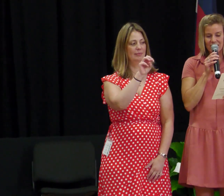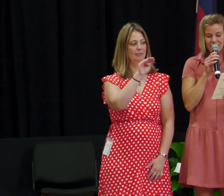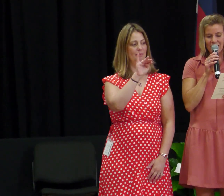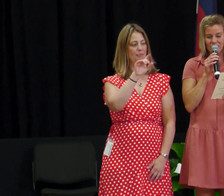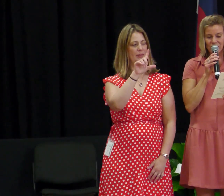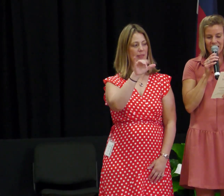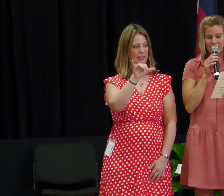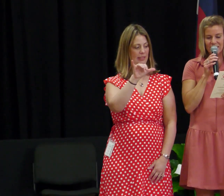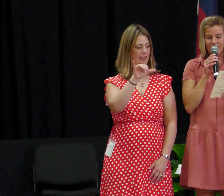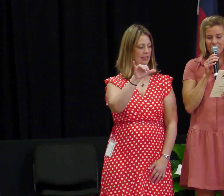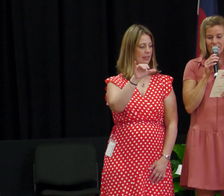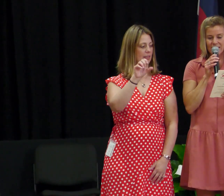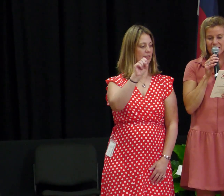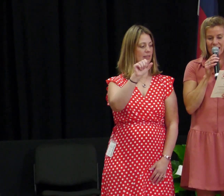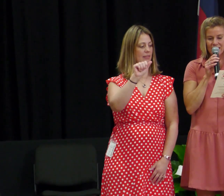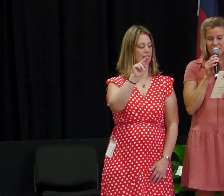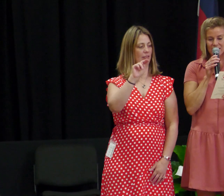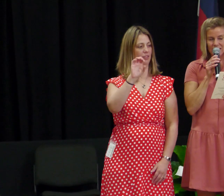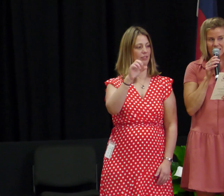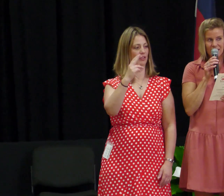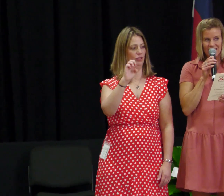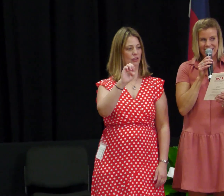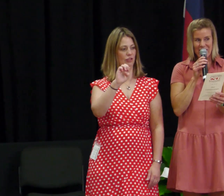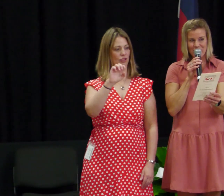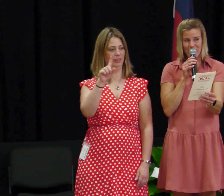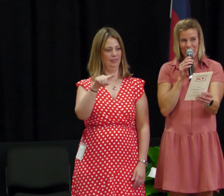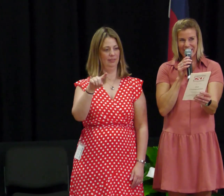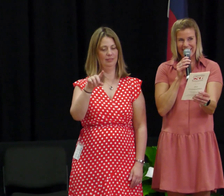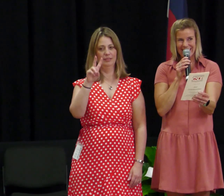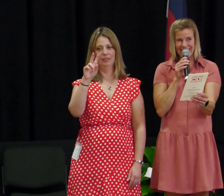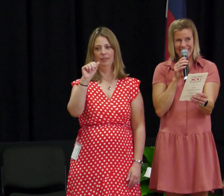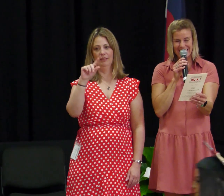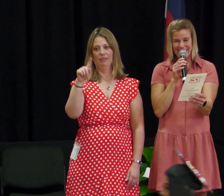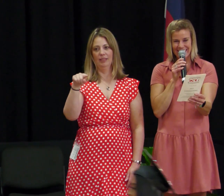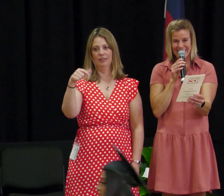Emily Sanchez Vasquez Denver